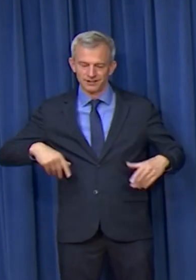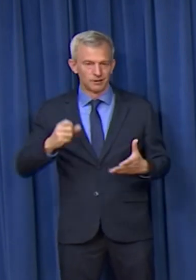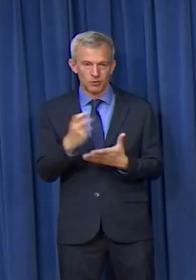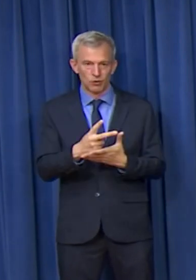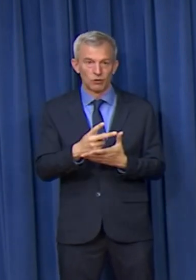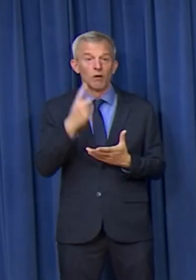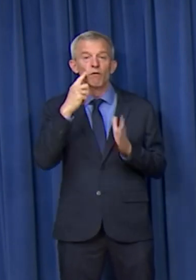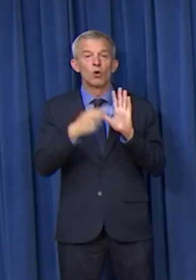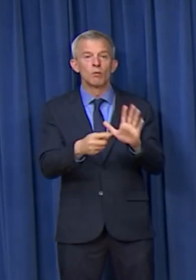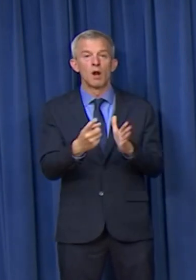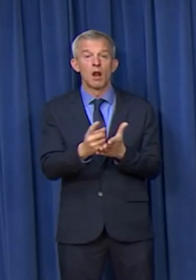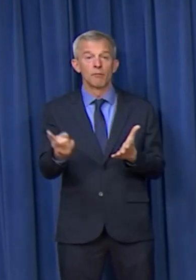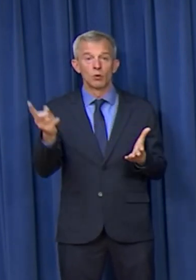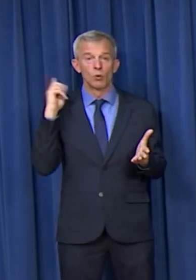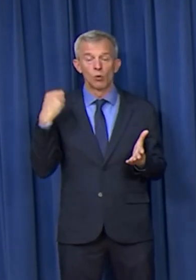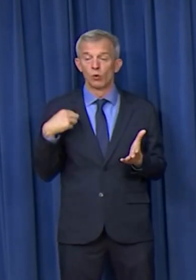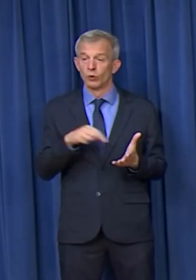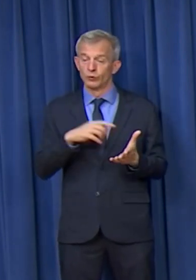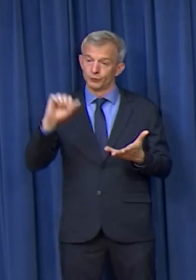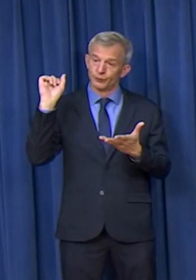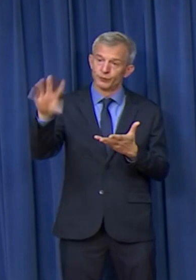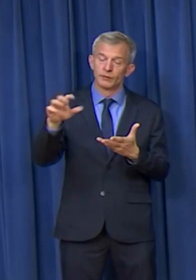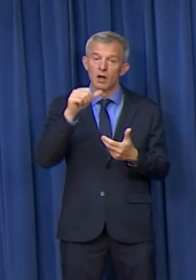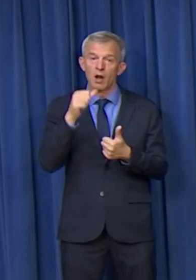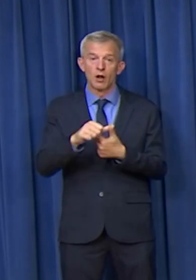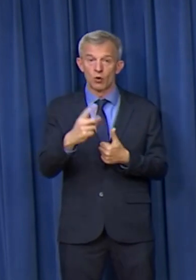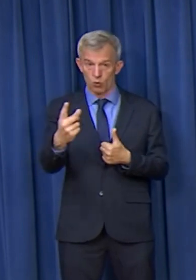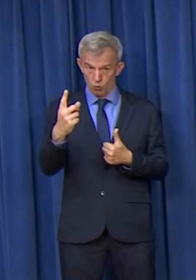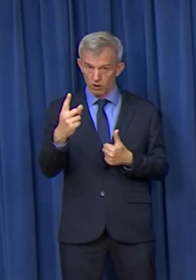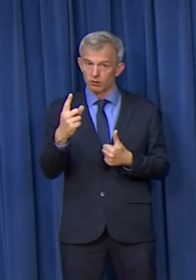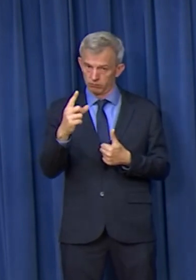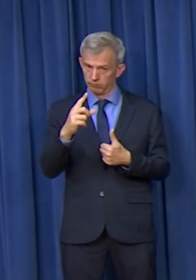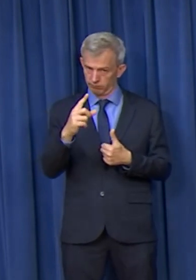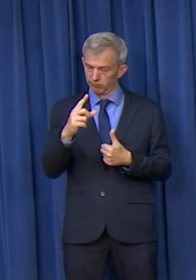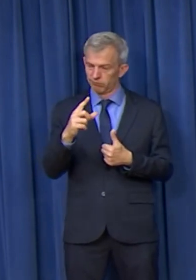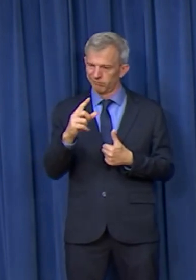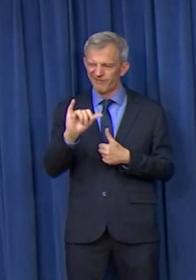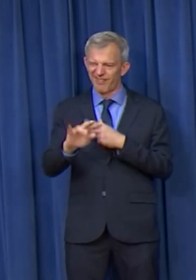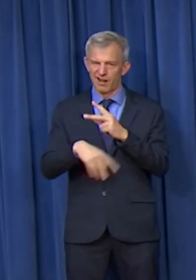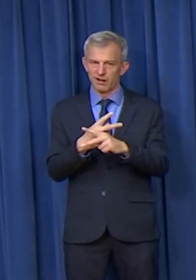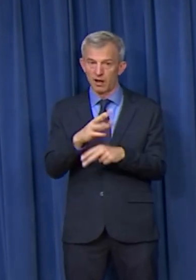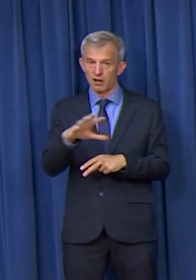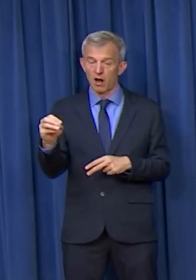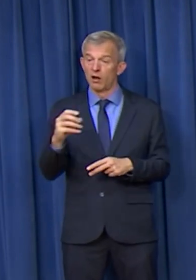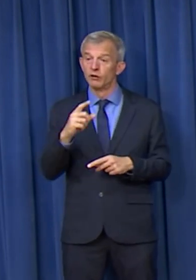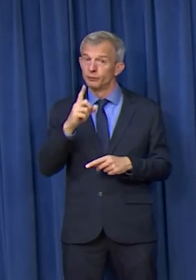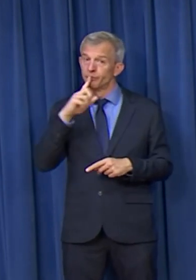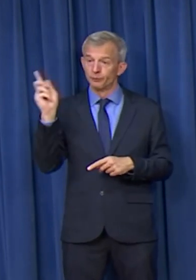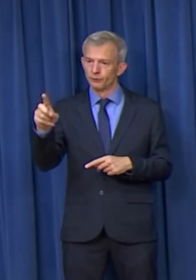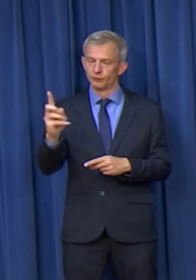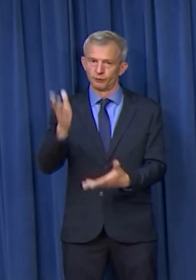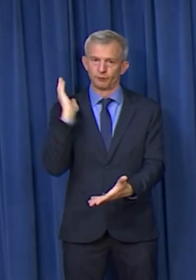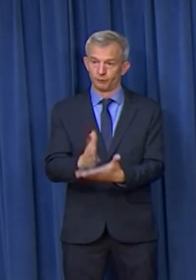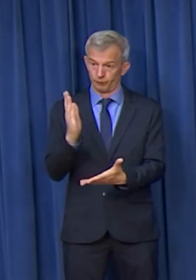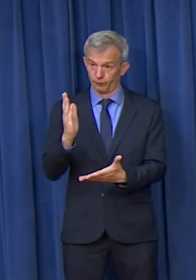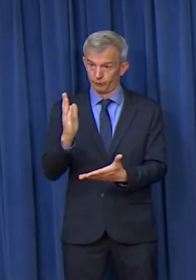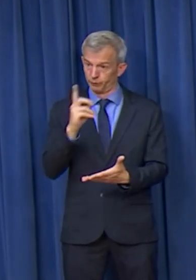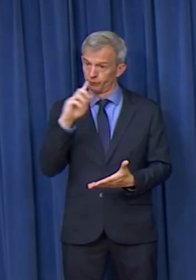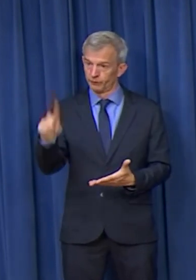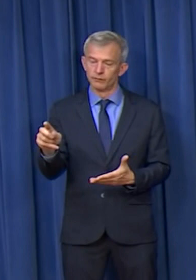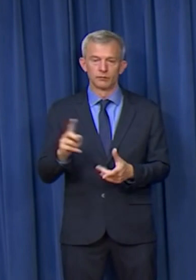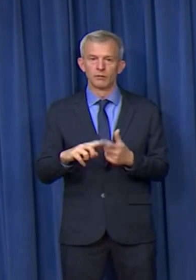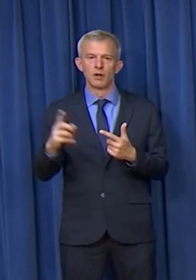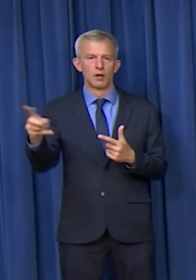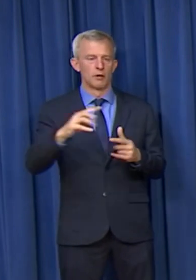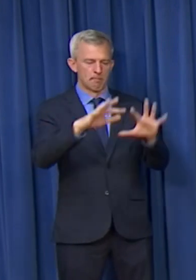week, we sent a cease and desist letter to one such company which promptly removed its claims from the internet